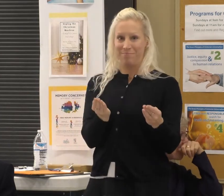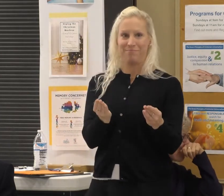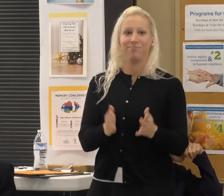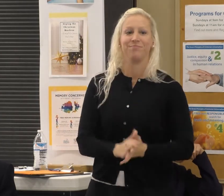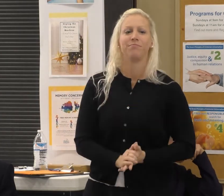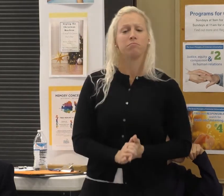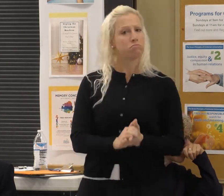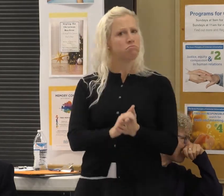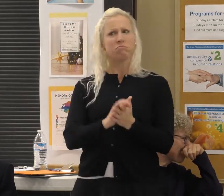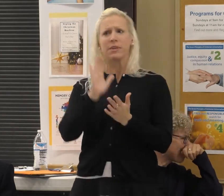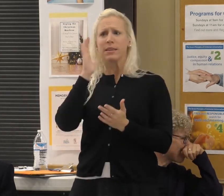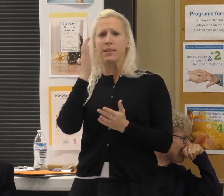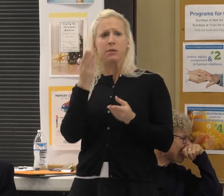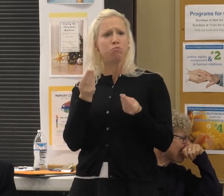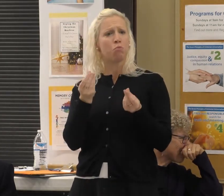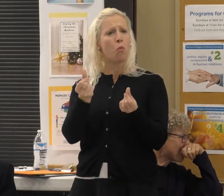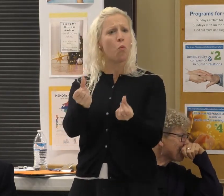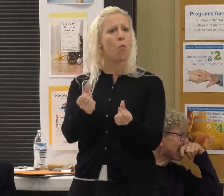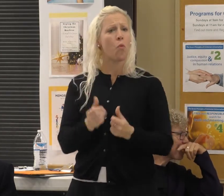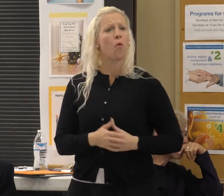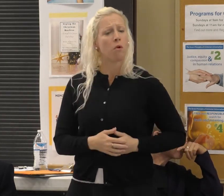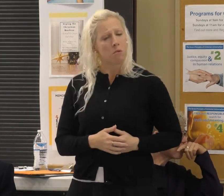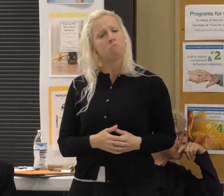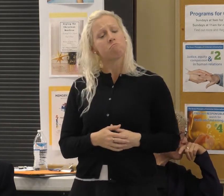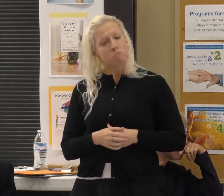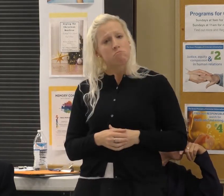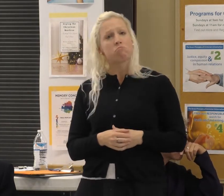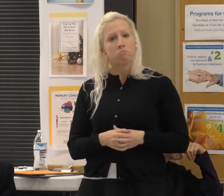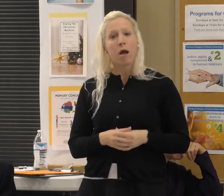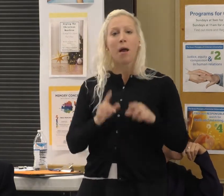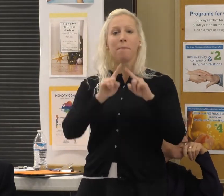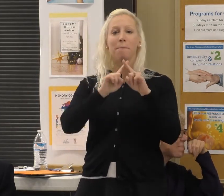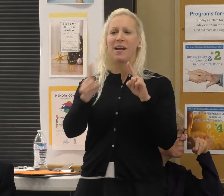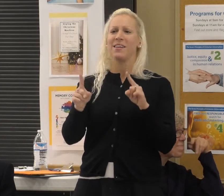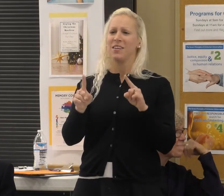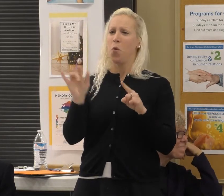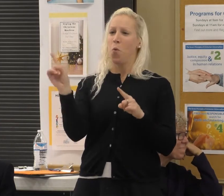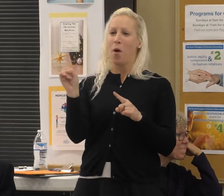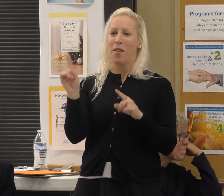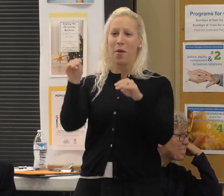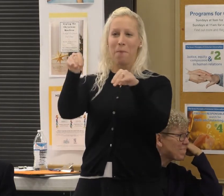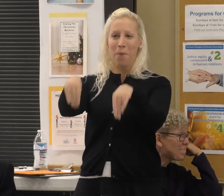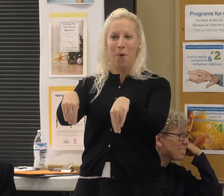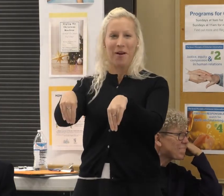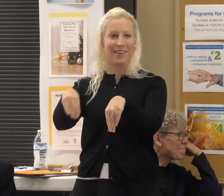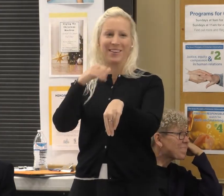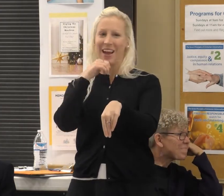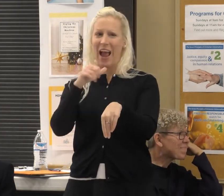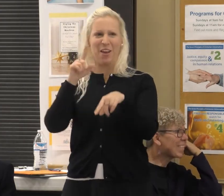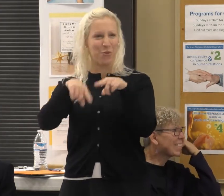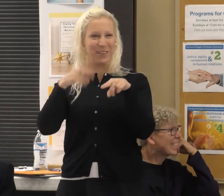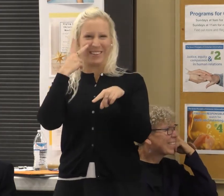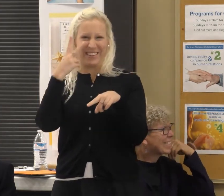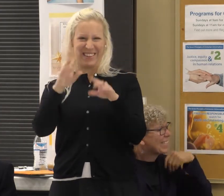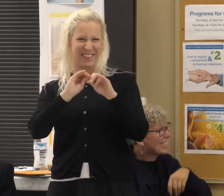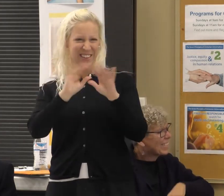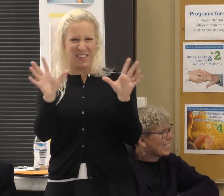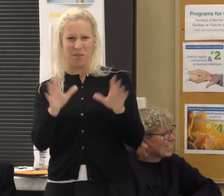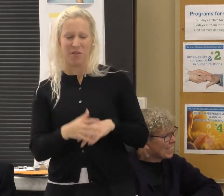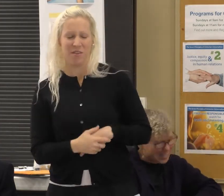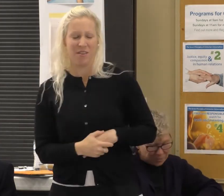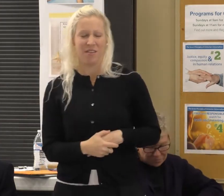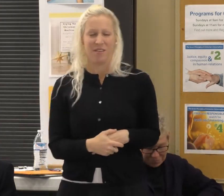so I went to a medical appointment and they had VRI set up. It seemed like it was going to be working fine. It was running smoothly. Everything was going